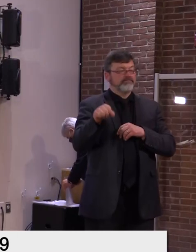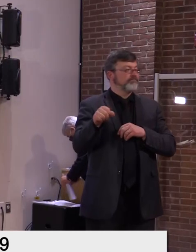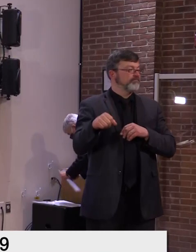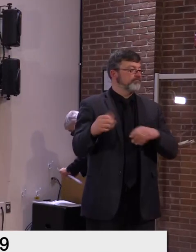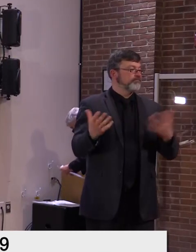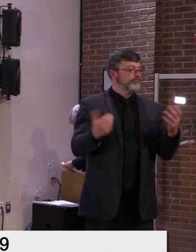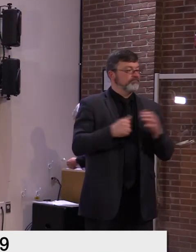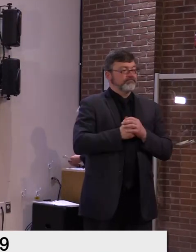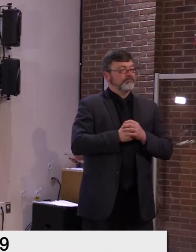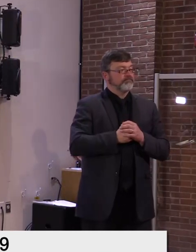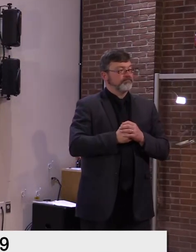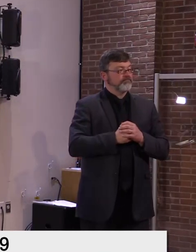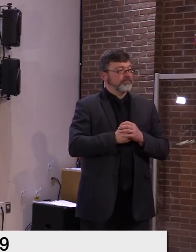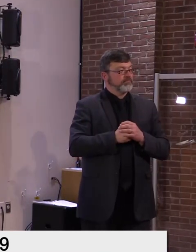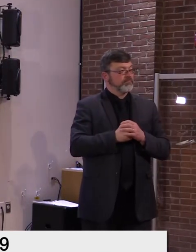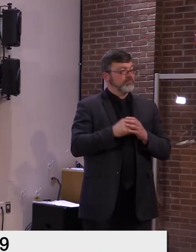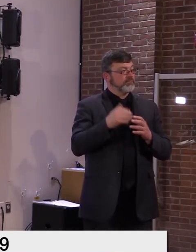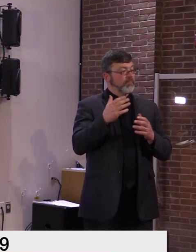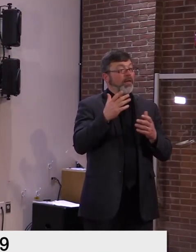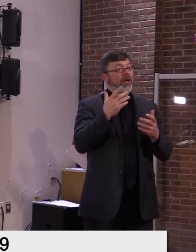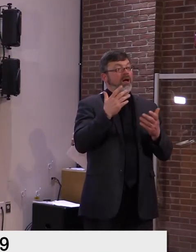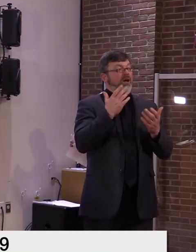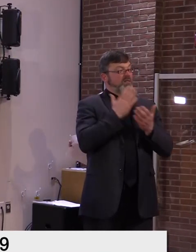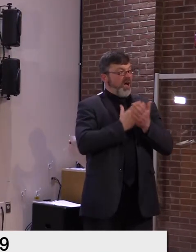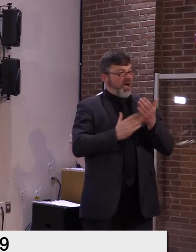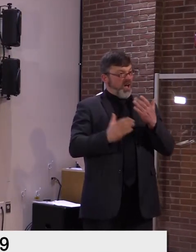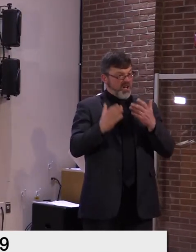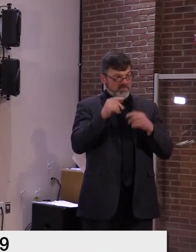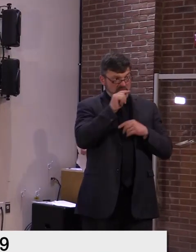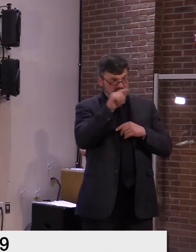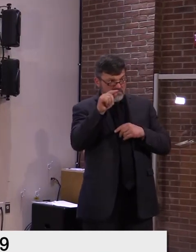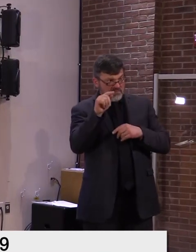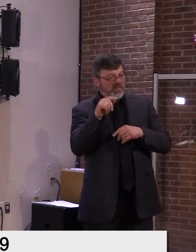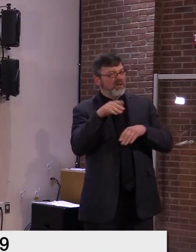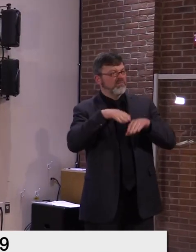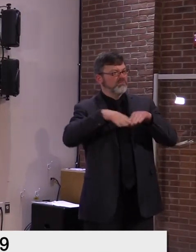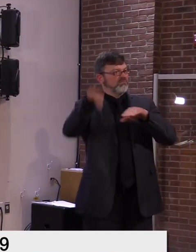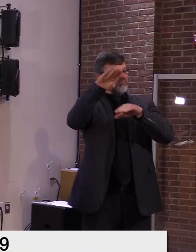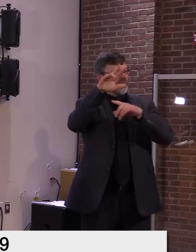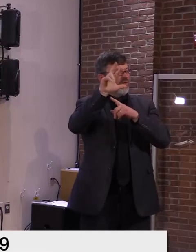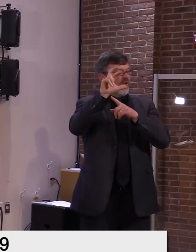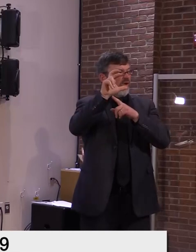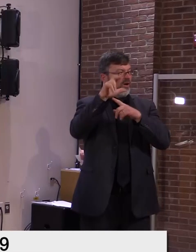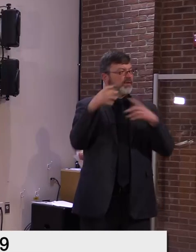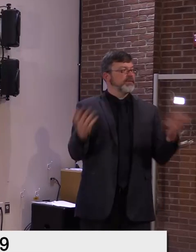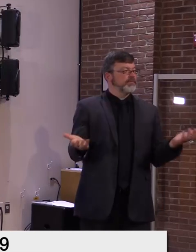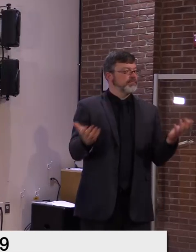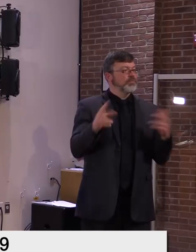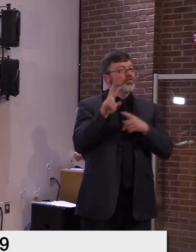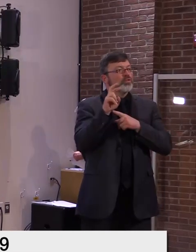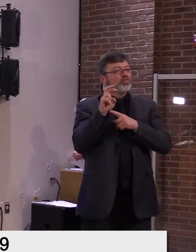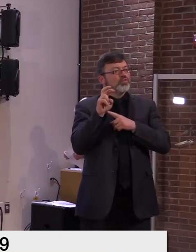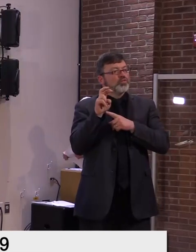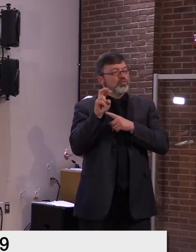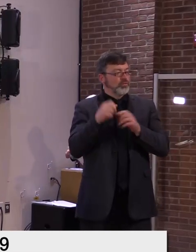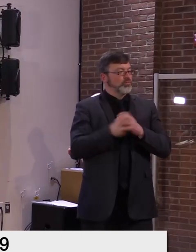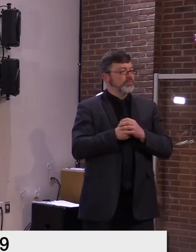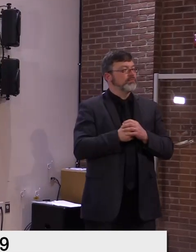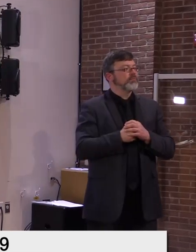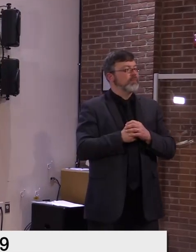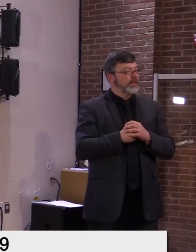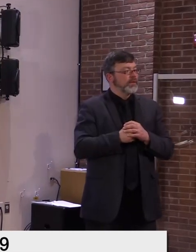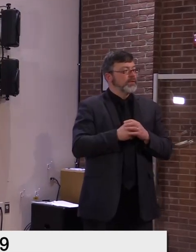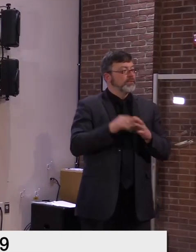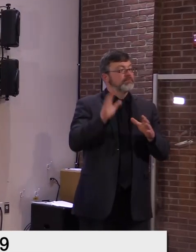days reaching into the 200s. Yesterday was 145. Our positivity